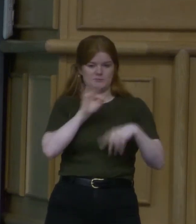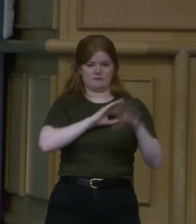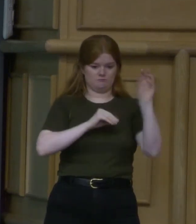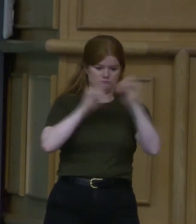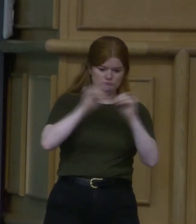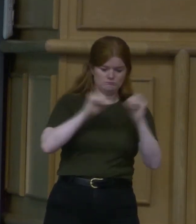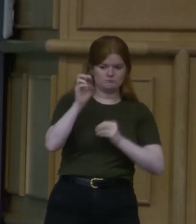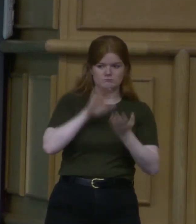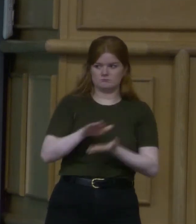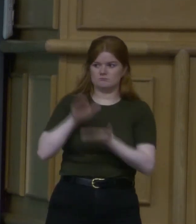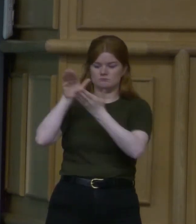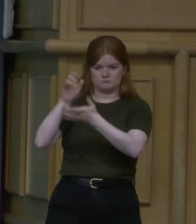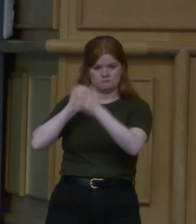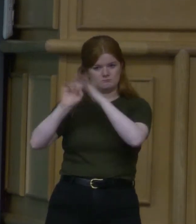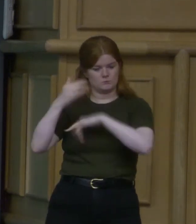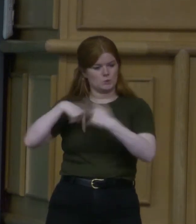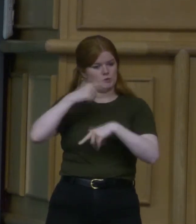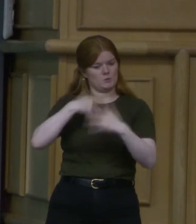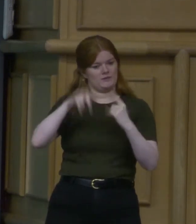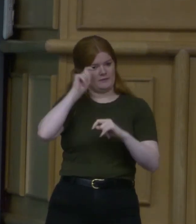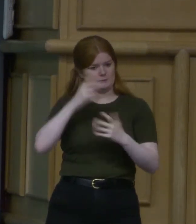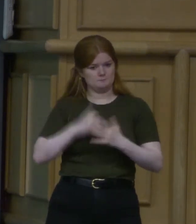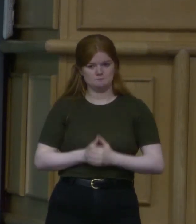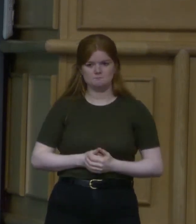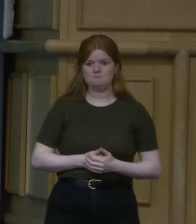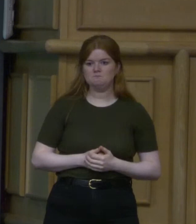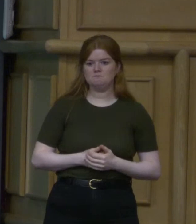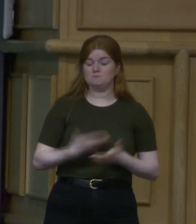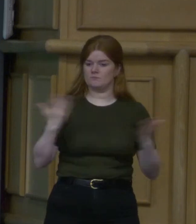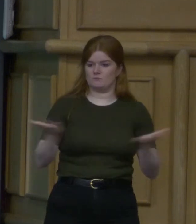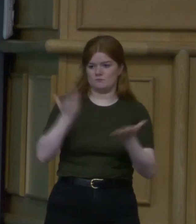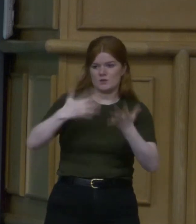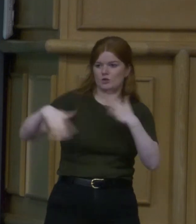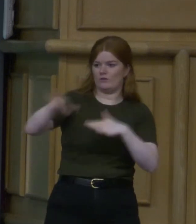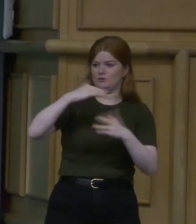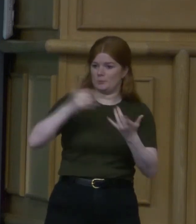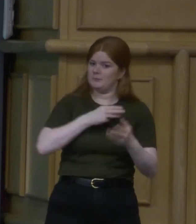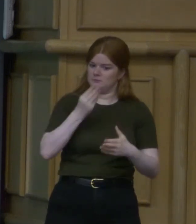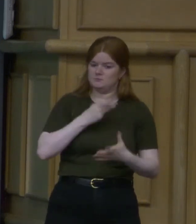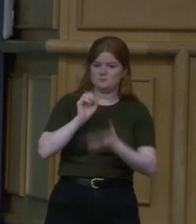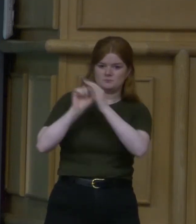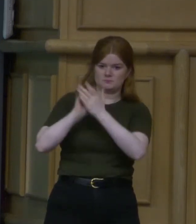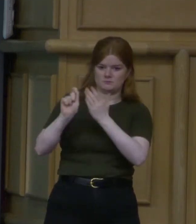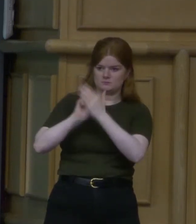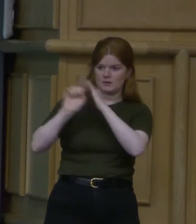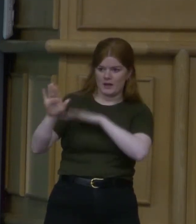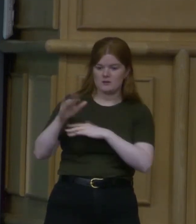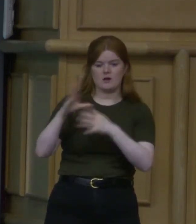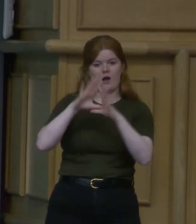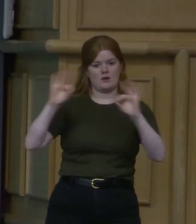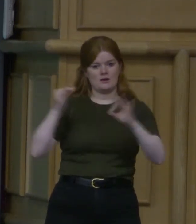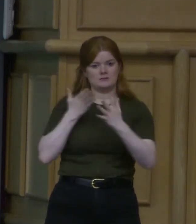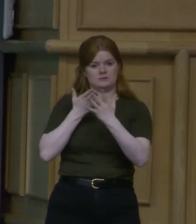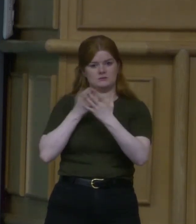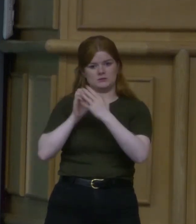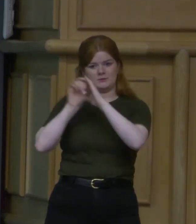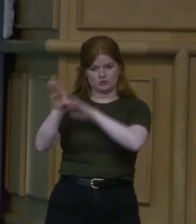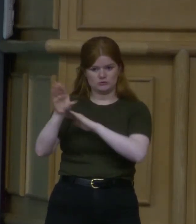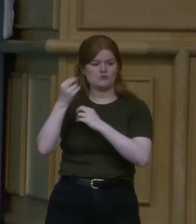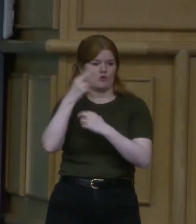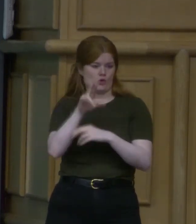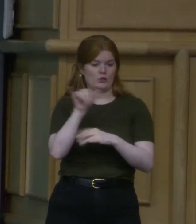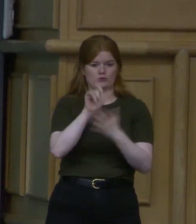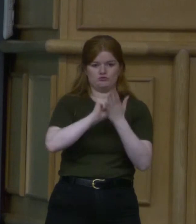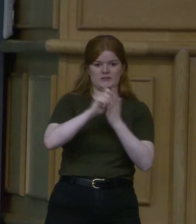tell us what they think. I urge you all to do so through an online submission or